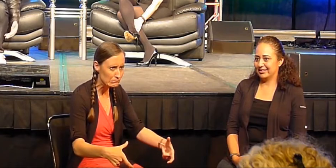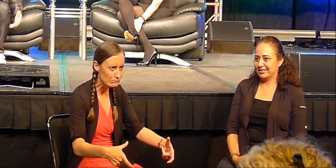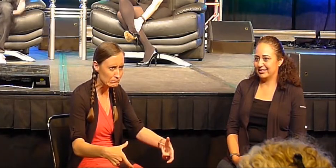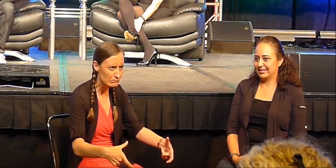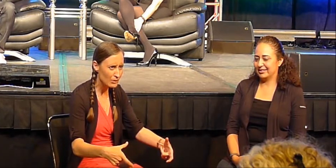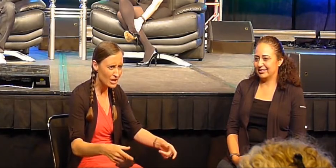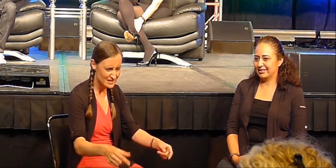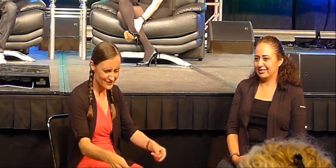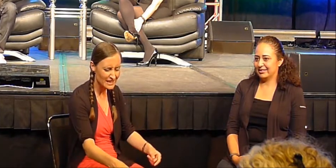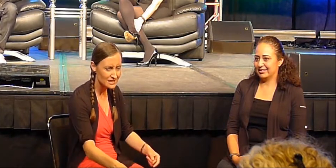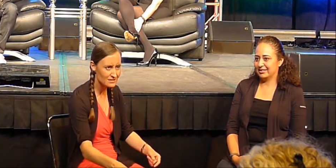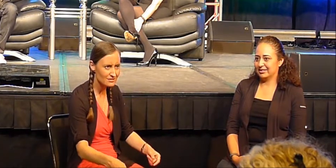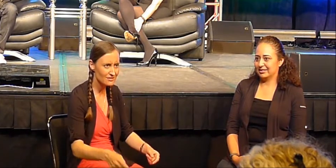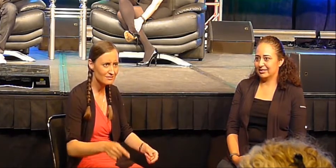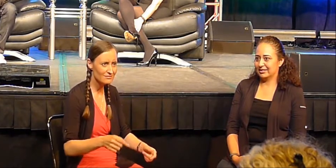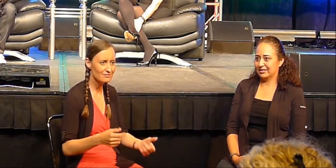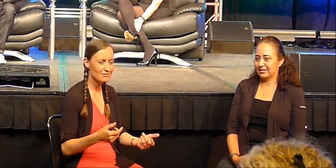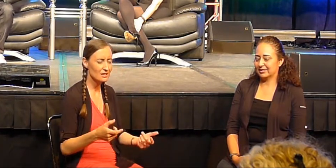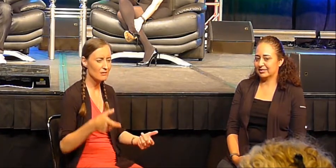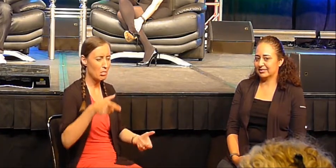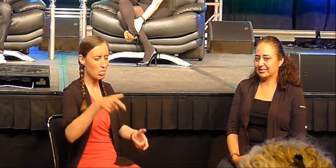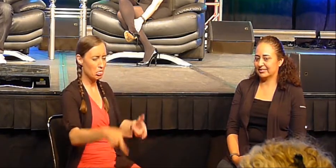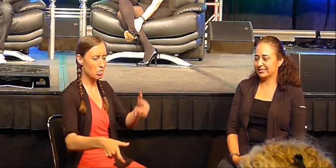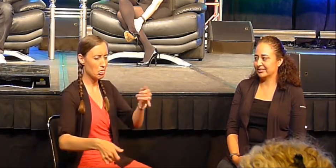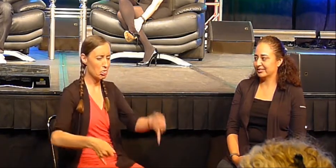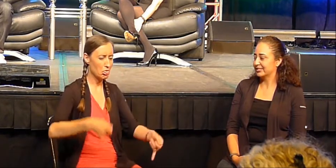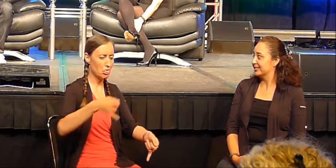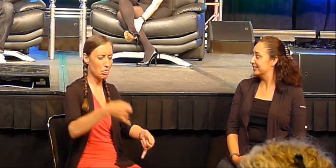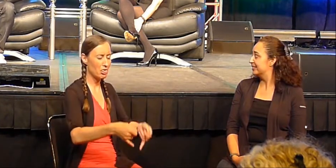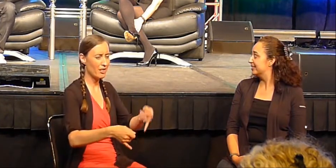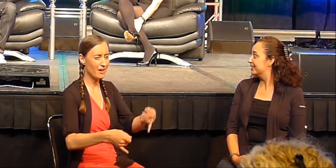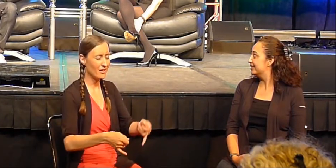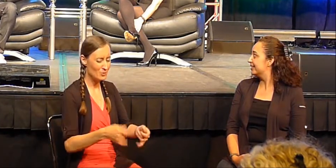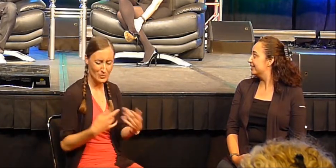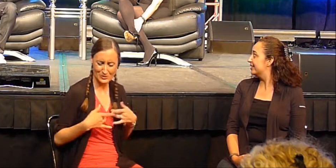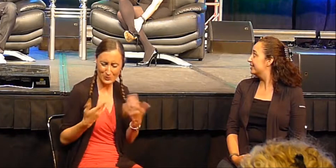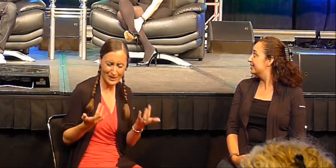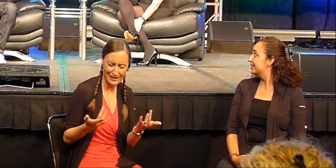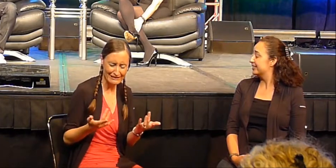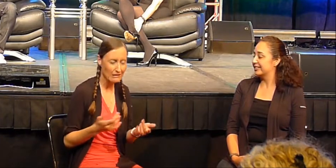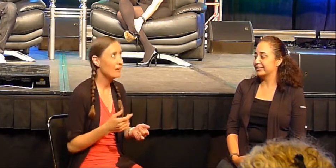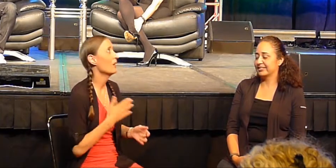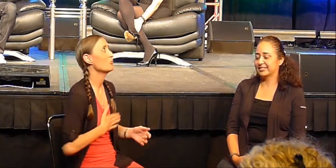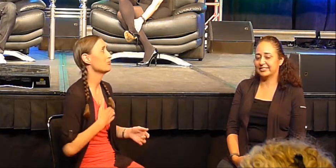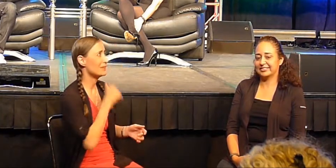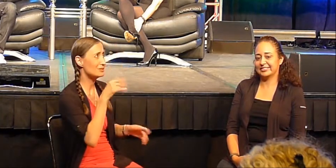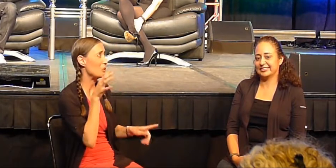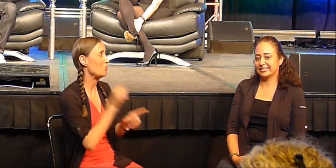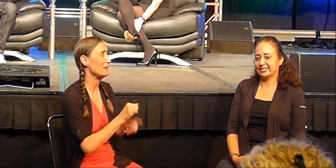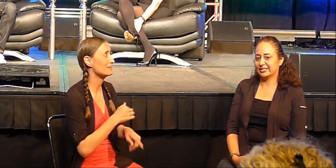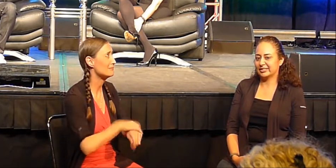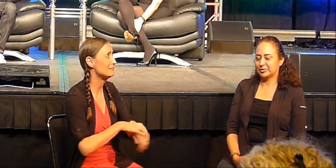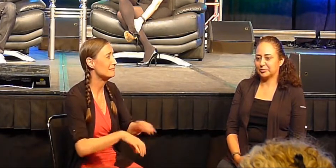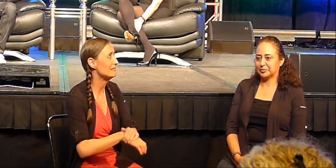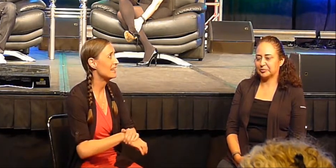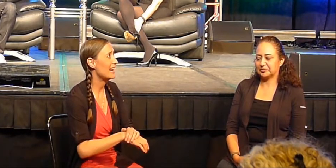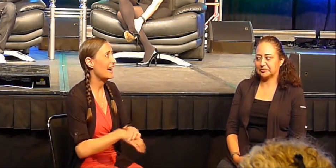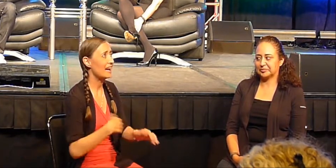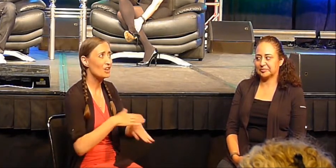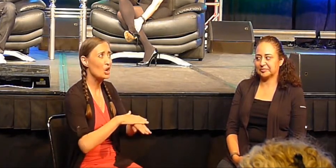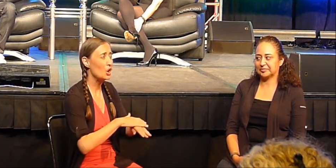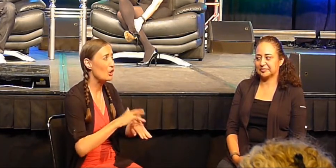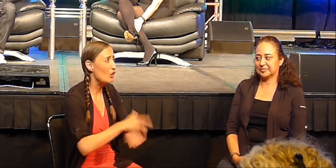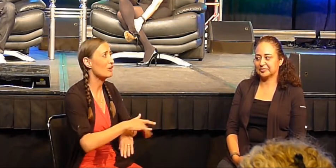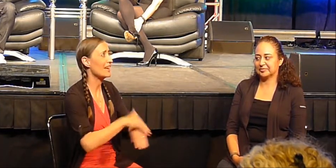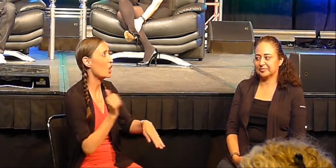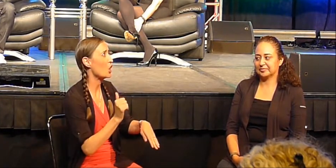feet. And the policeman says, what's going on? He goes, officer, please don't arrest me. I've got an early call time, I'm an actor, I'm working